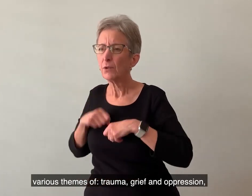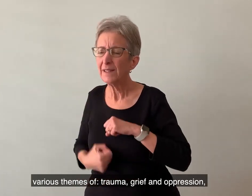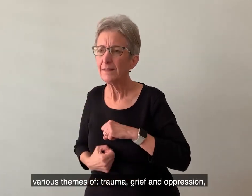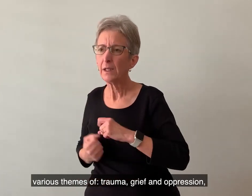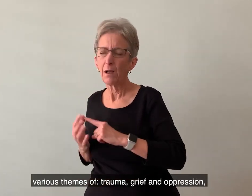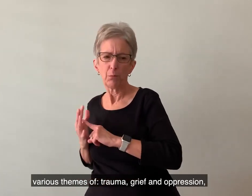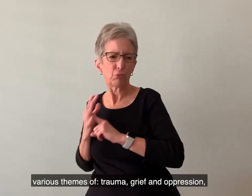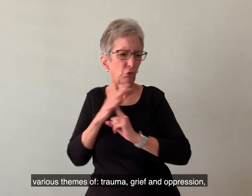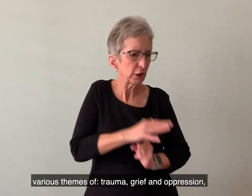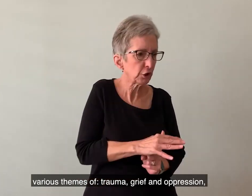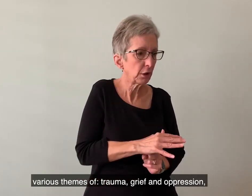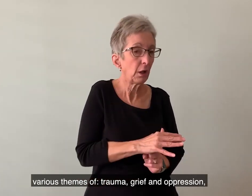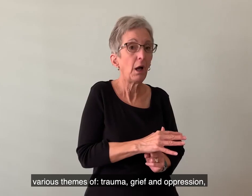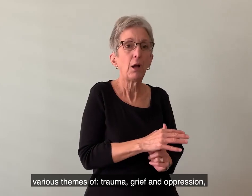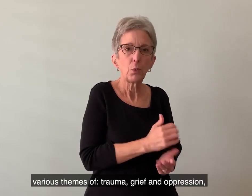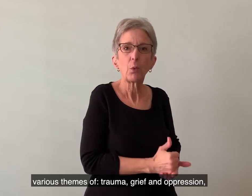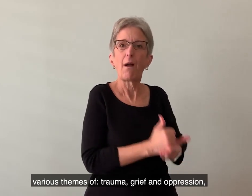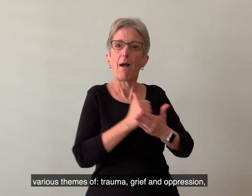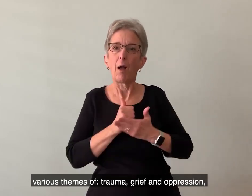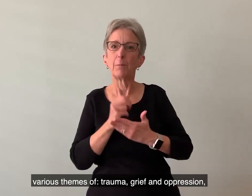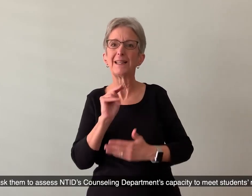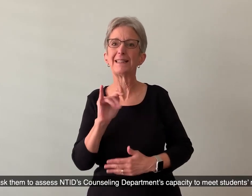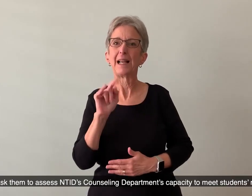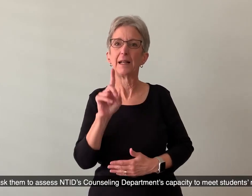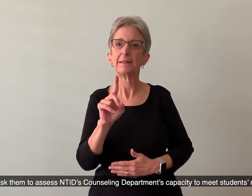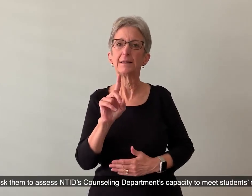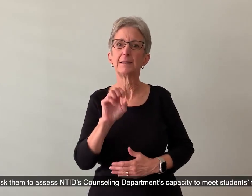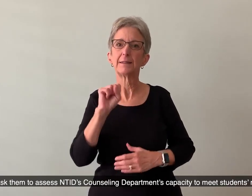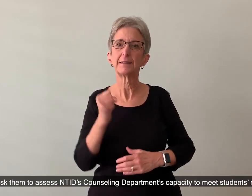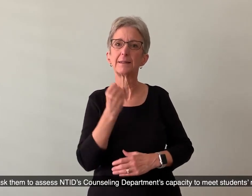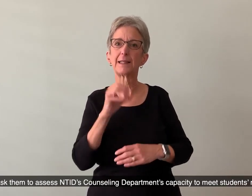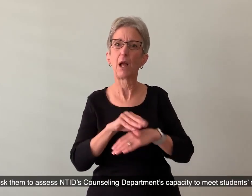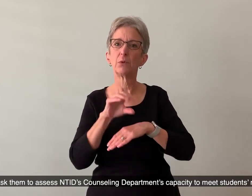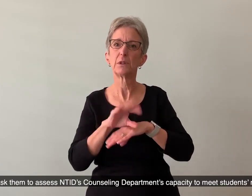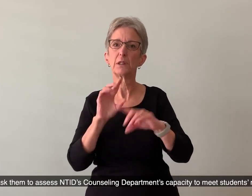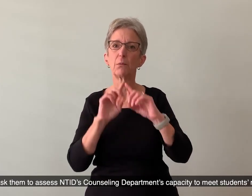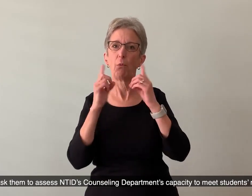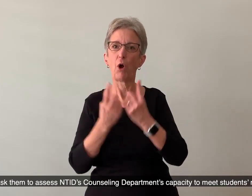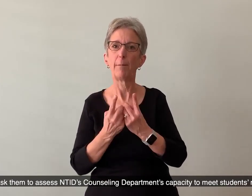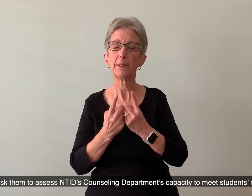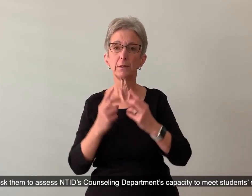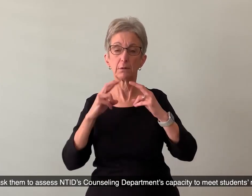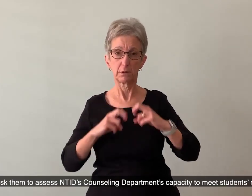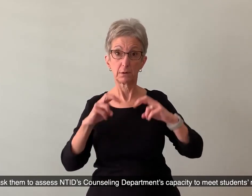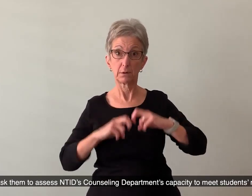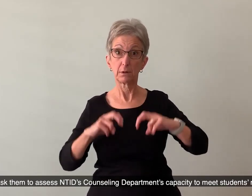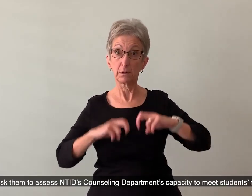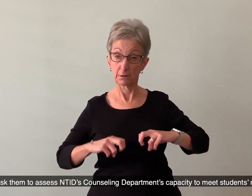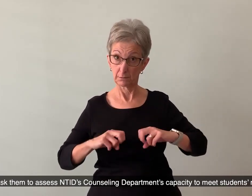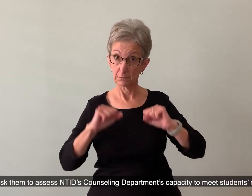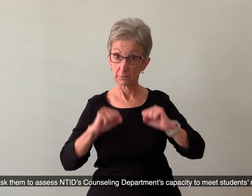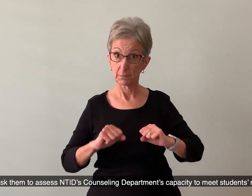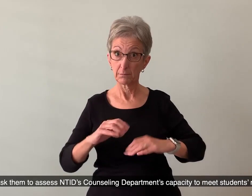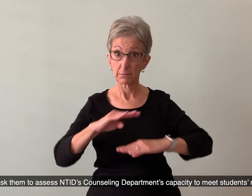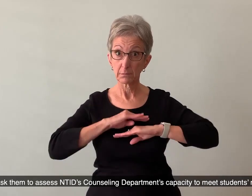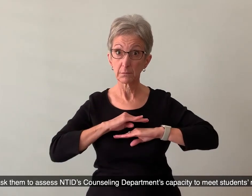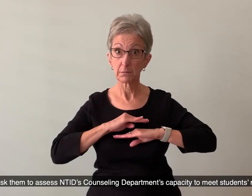oppression, and ask them to assess NTID's counseling department's capacity to